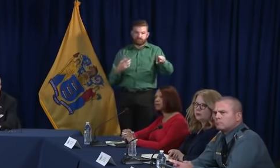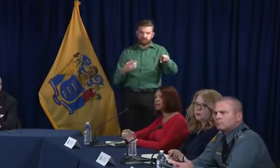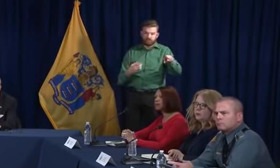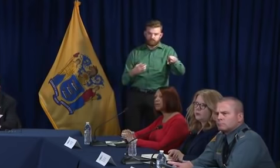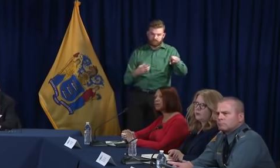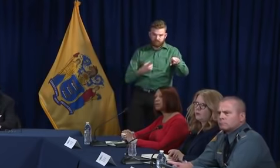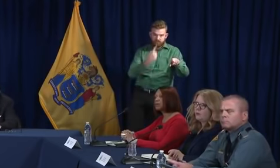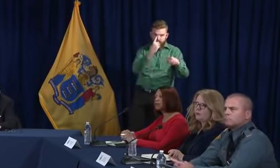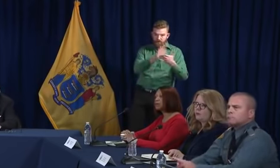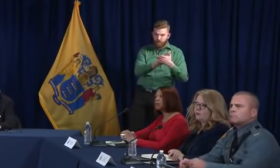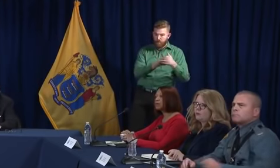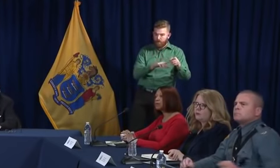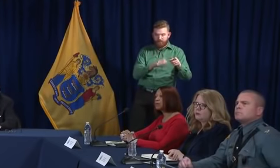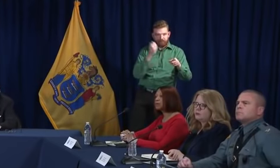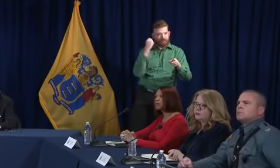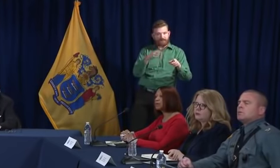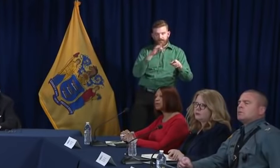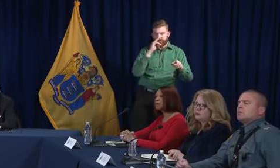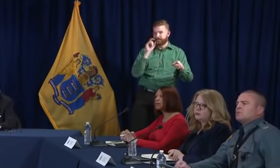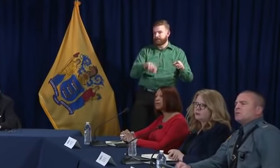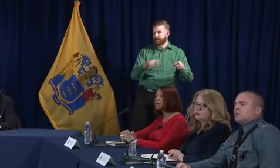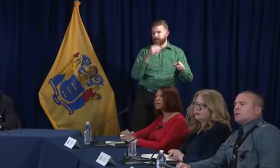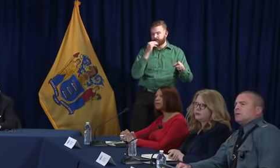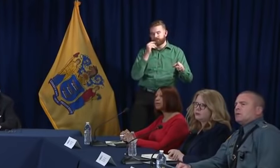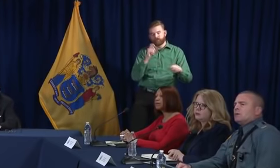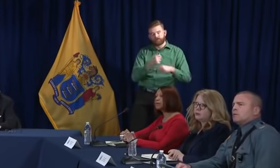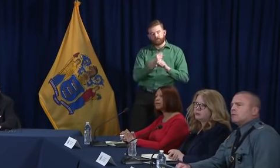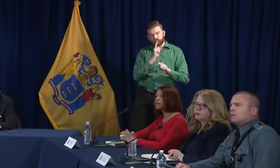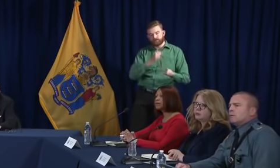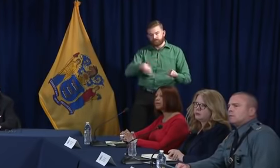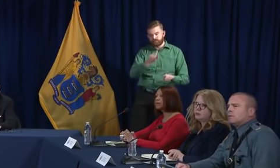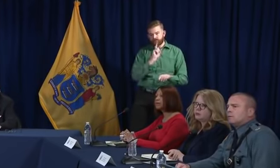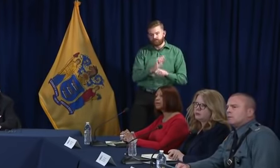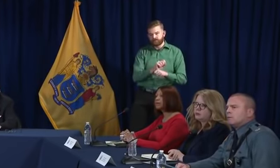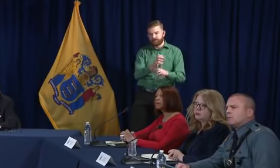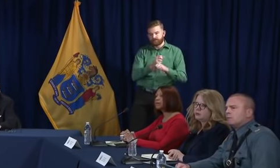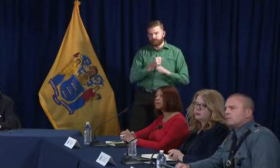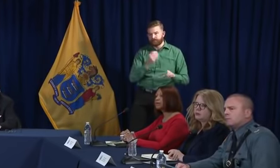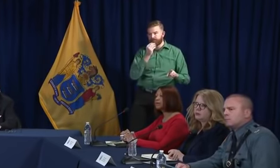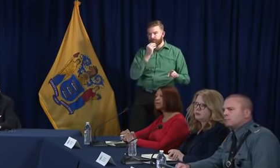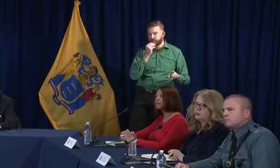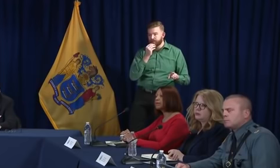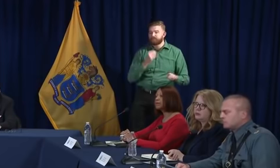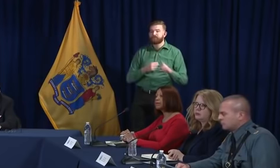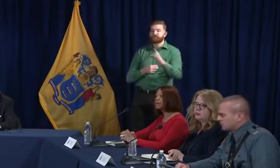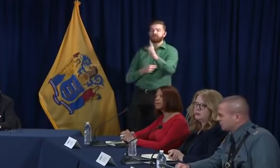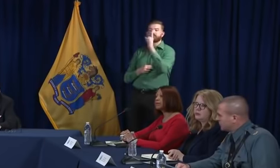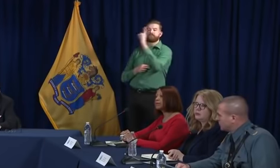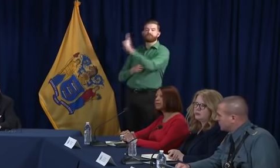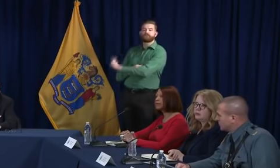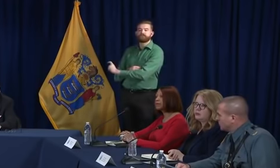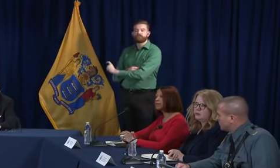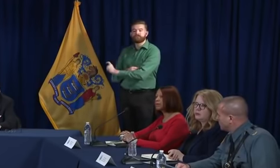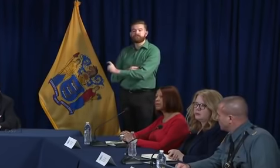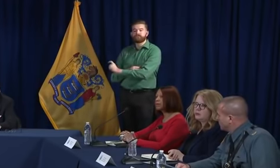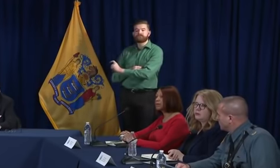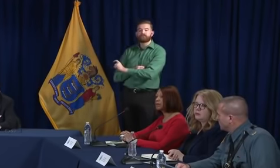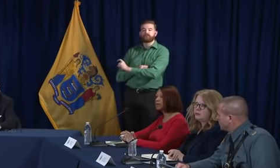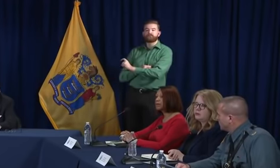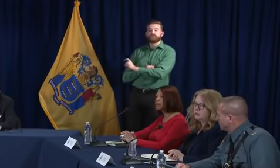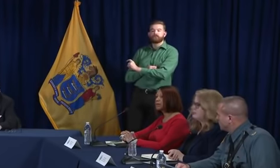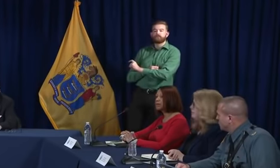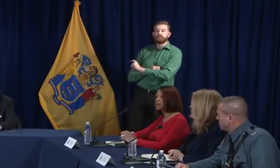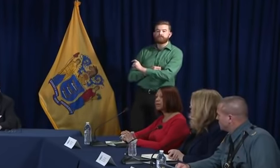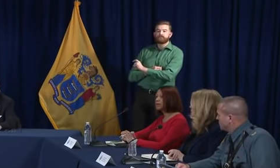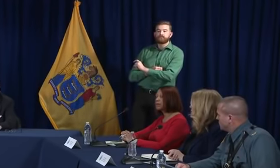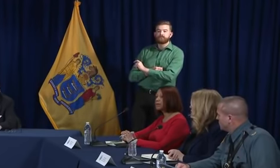one Please. more. At least one state and a couple others are considering closing schools for the rest of the school year. Is that even on the table at this point? Do you